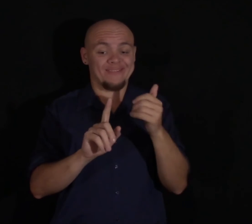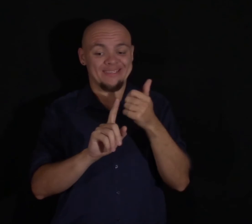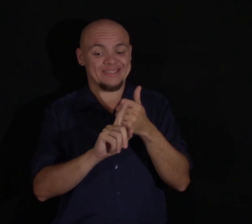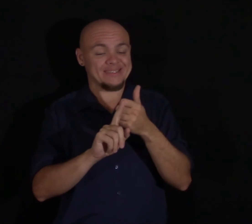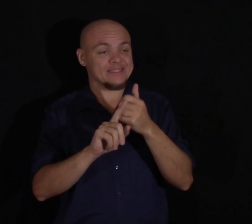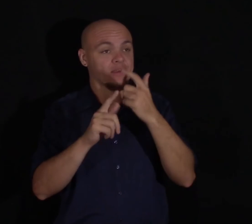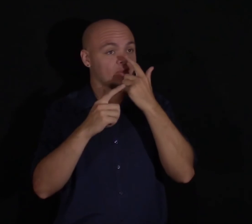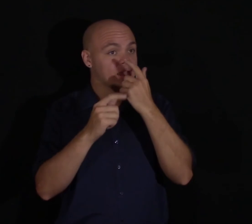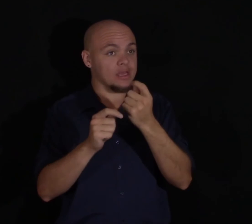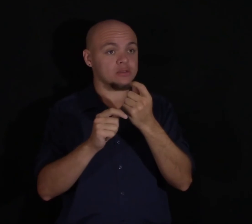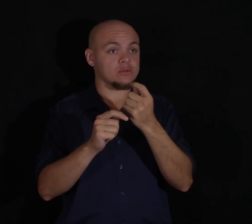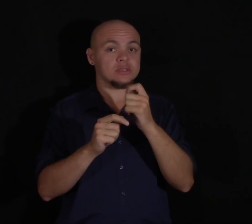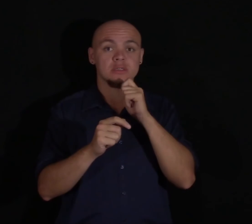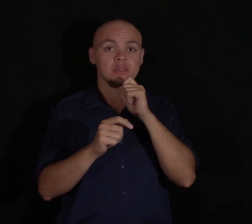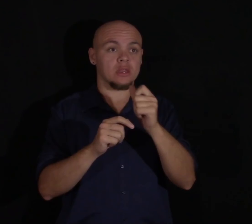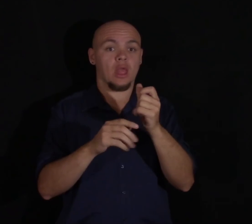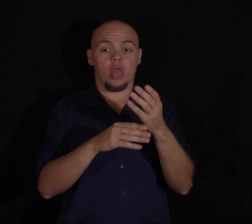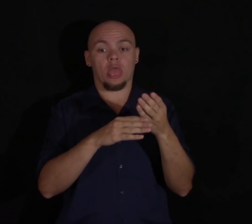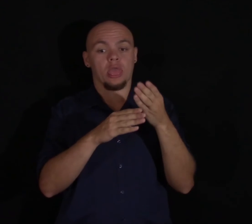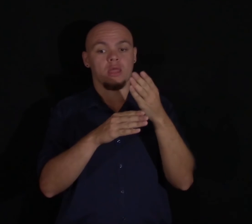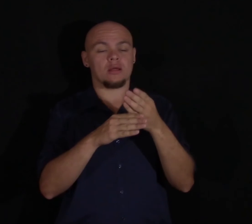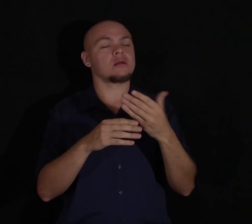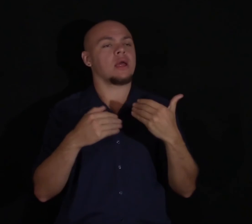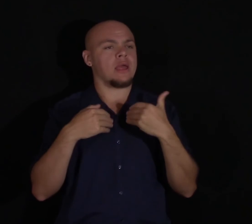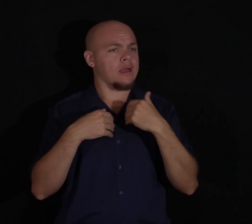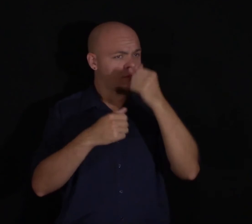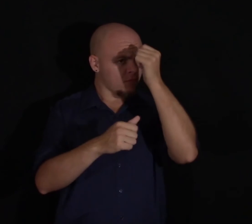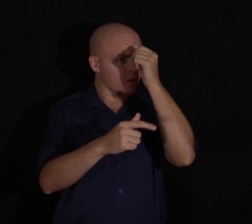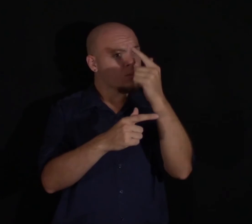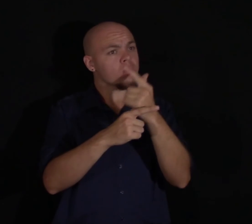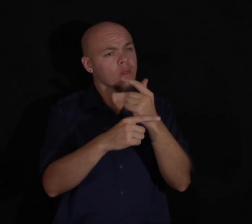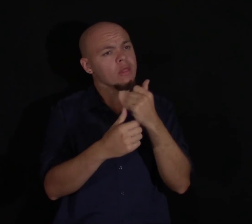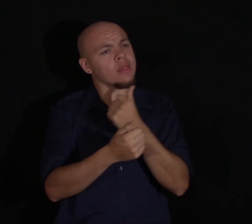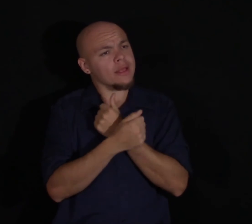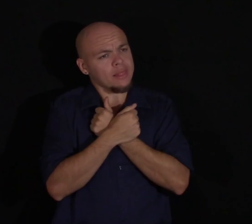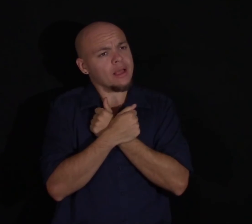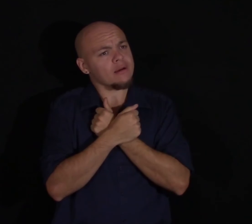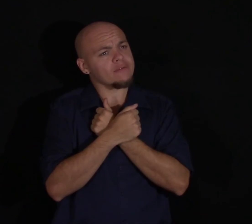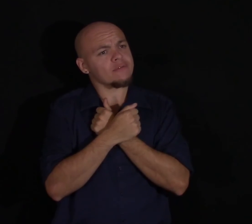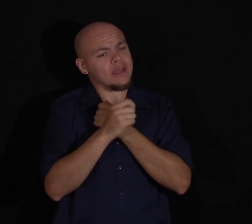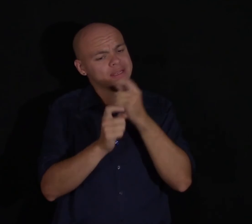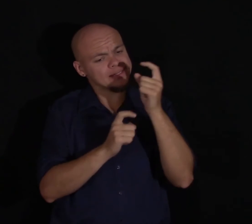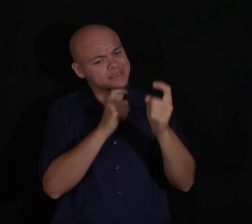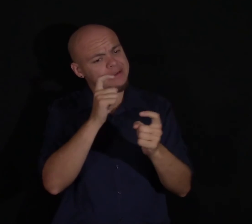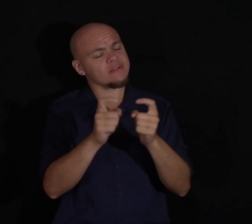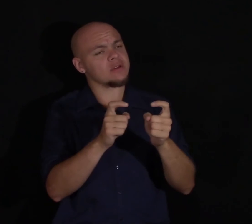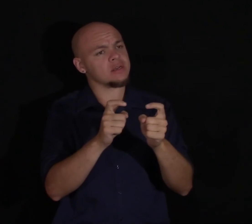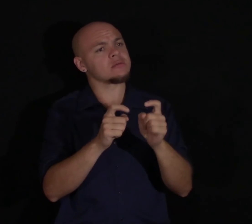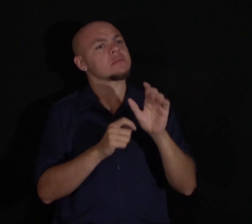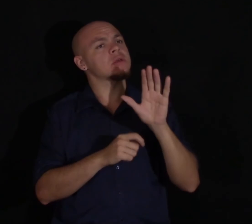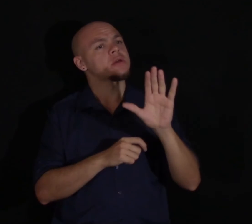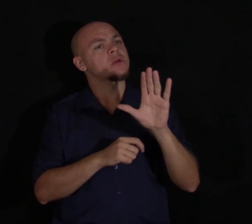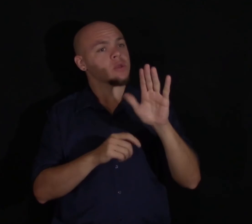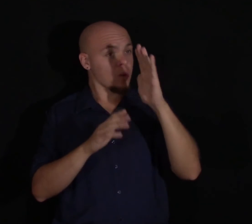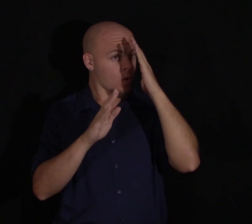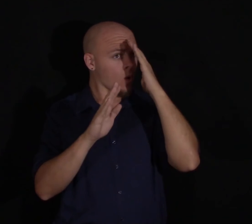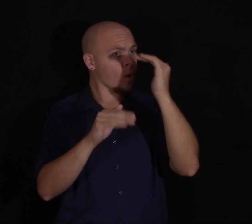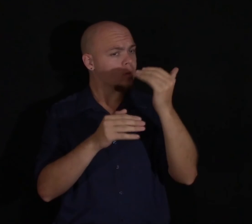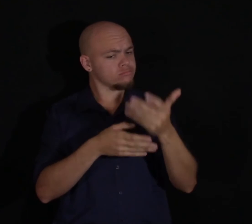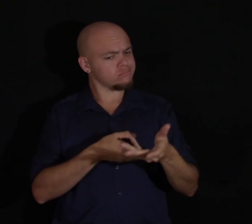are full of brotherly love and charity. Rely therefore on your hopes, and if these friends